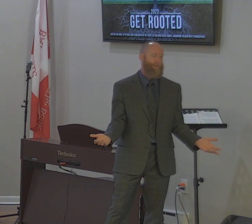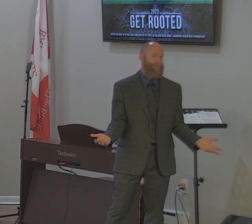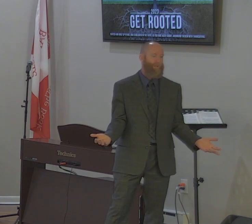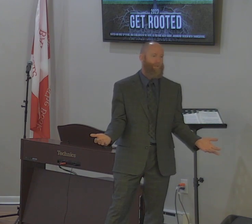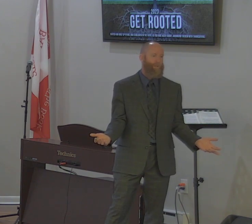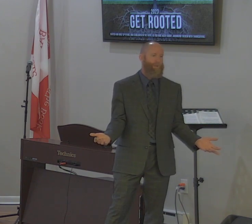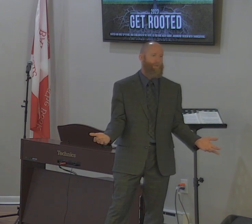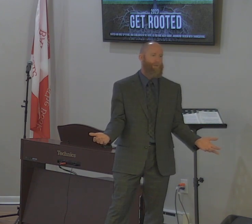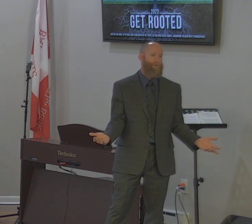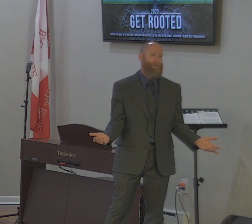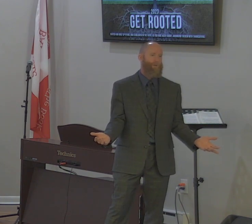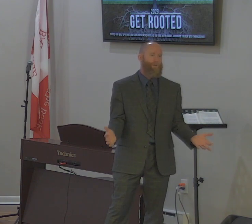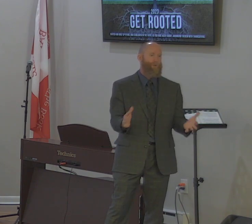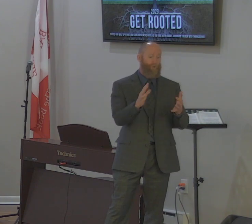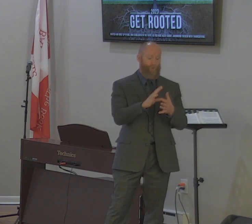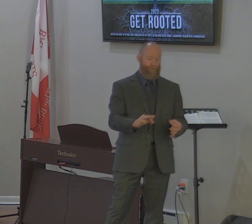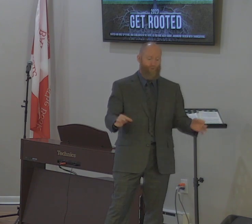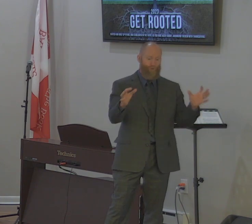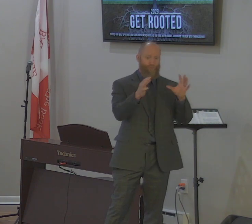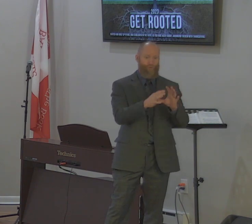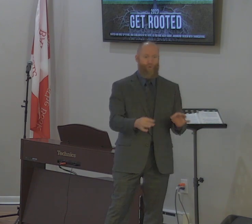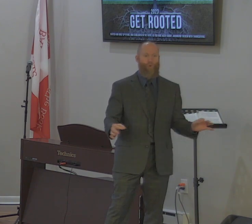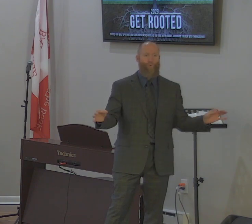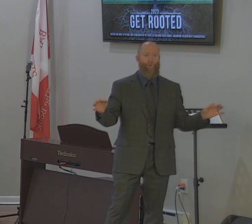Let me tell you a story, and then I'll be done.